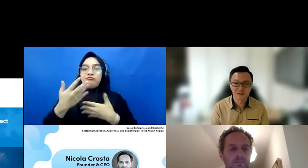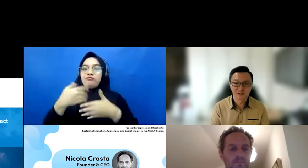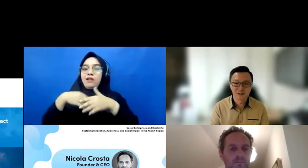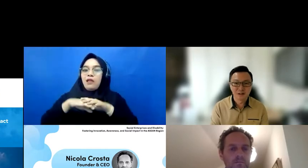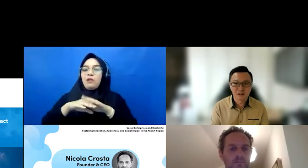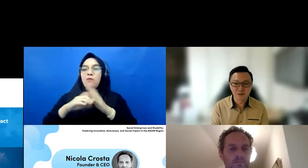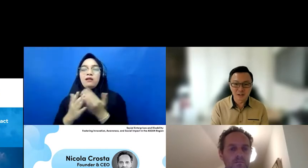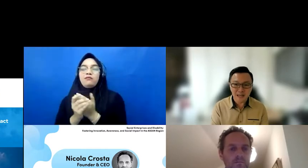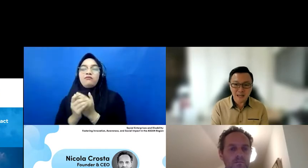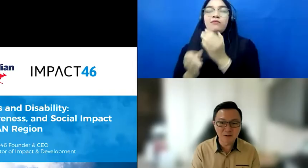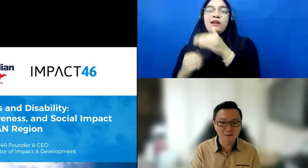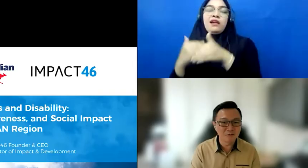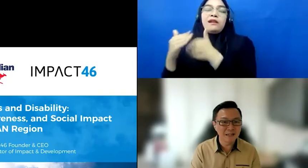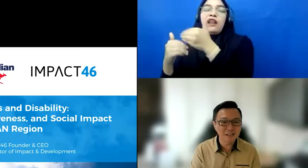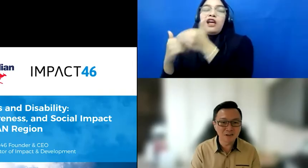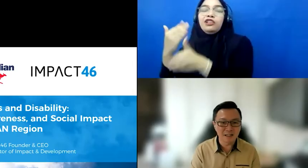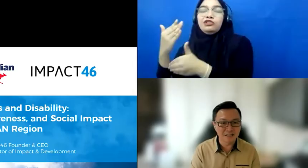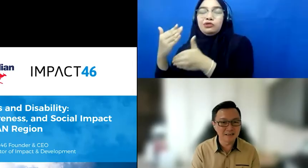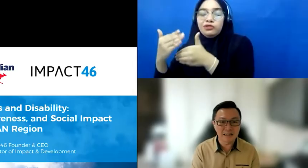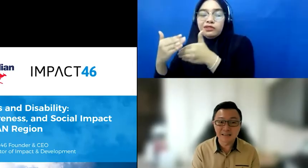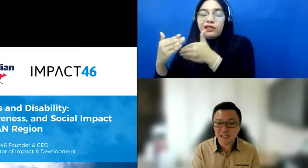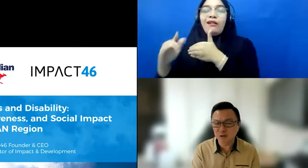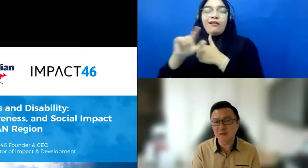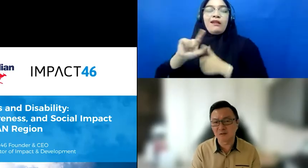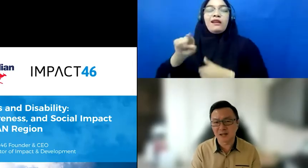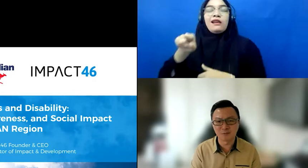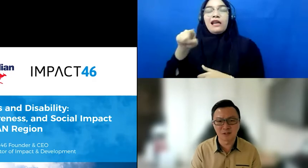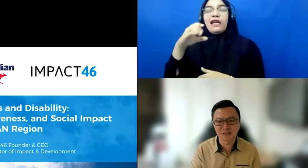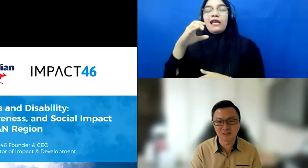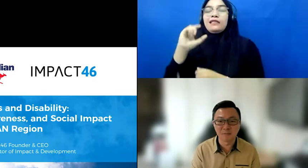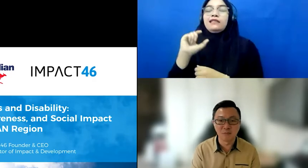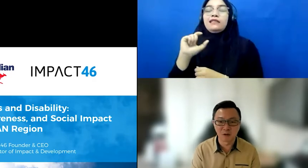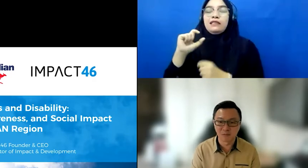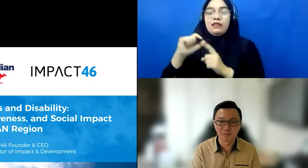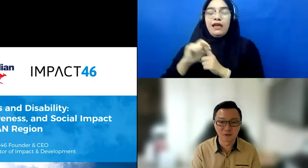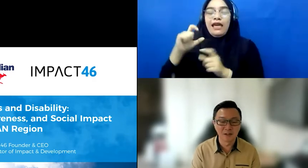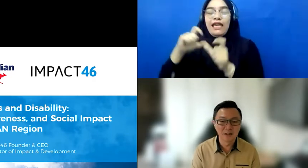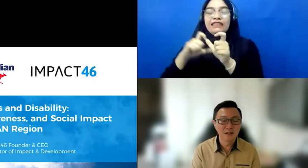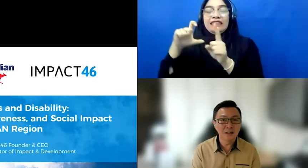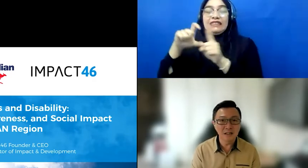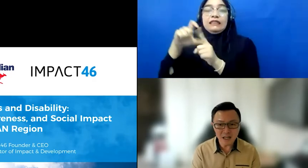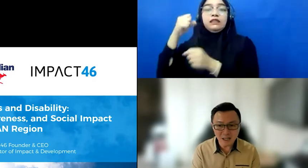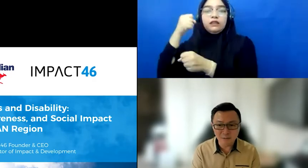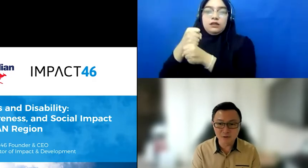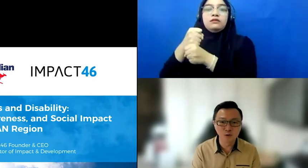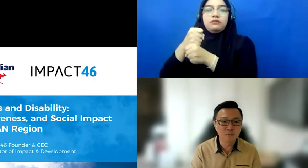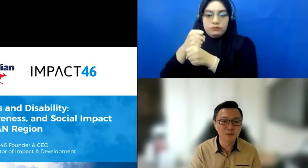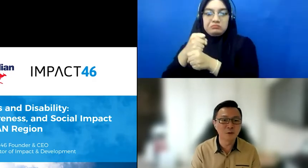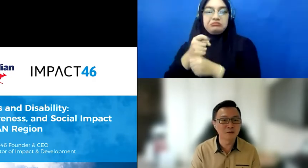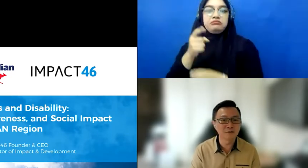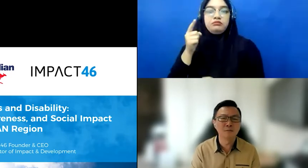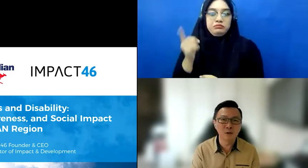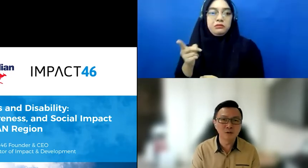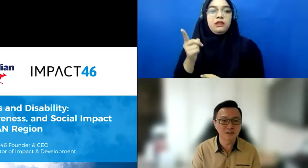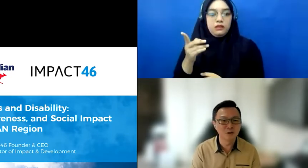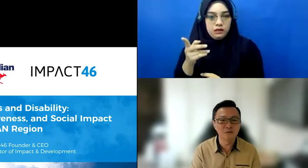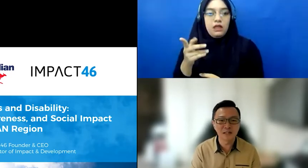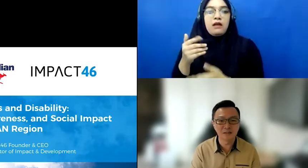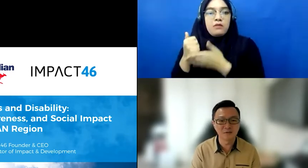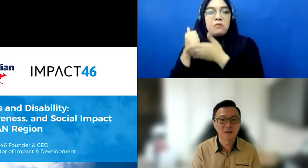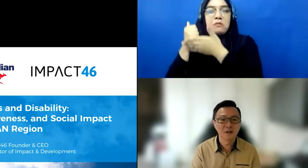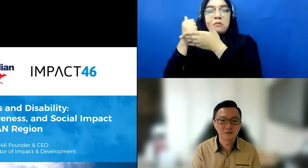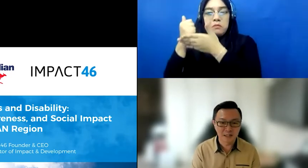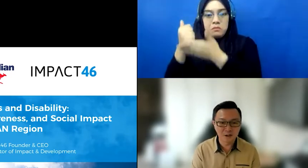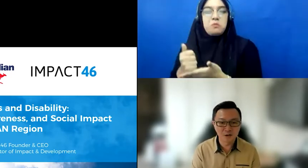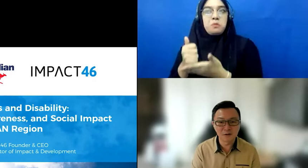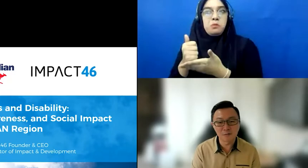with. You know, in Epic Foundation, as the executive vice president and board member, he helped to build one of the most